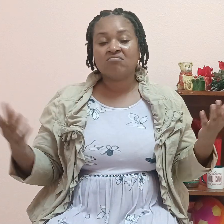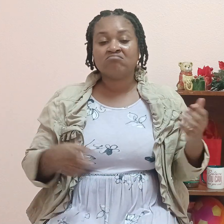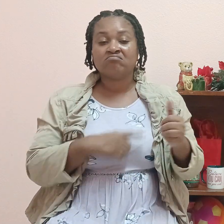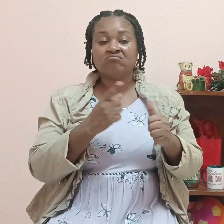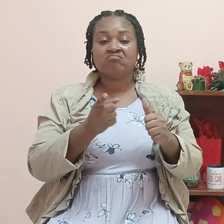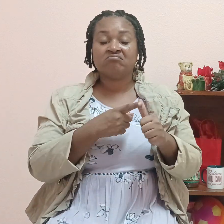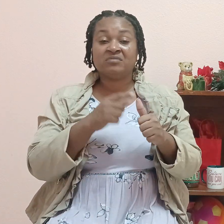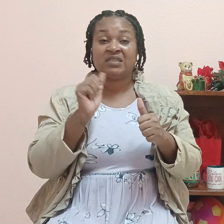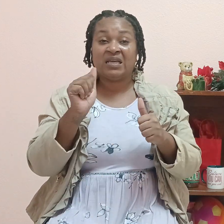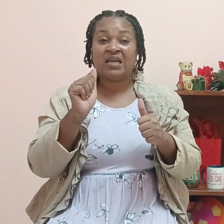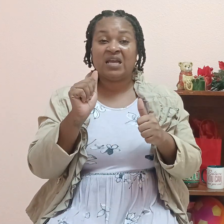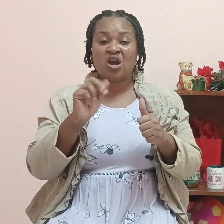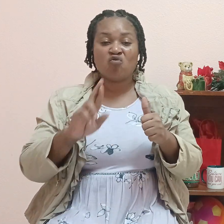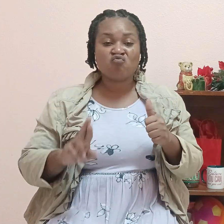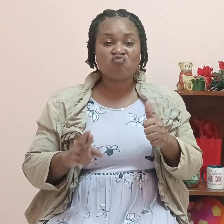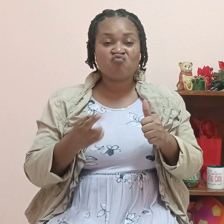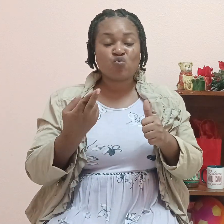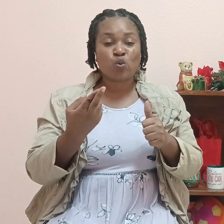roast turkey,